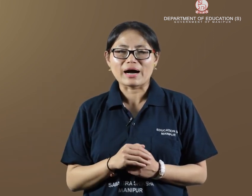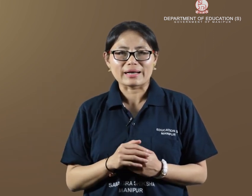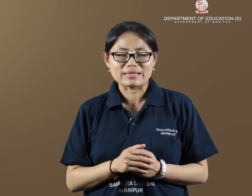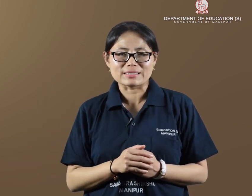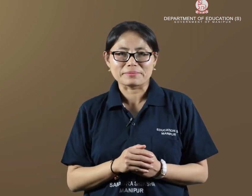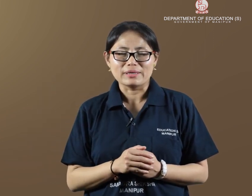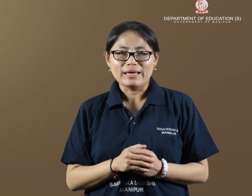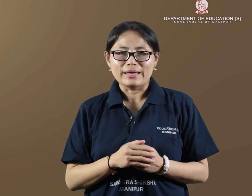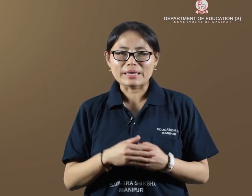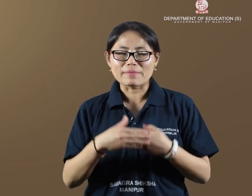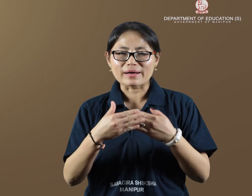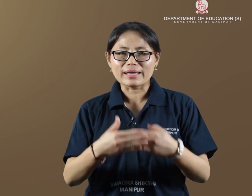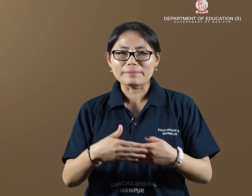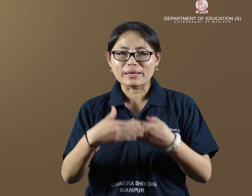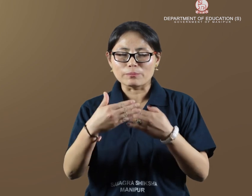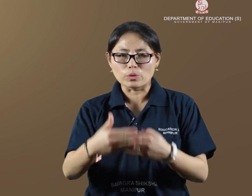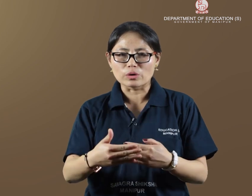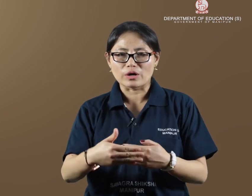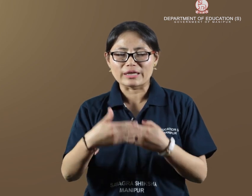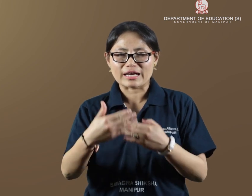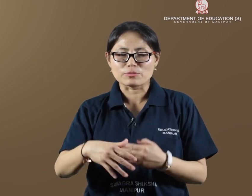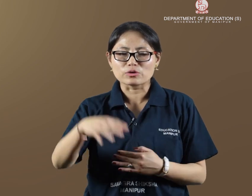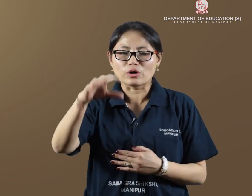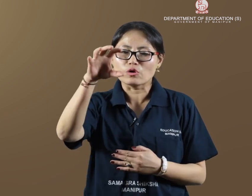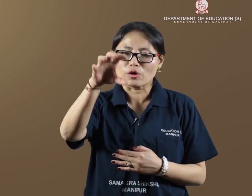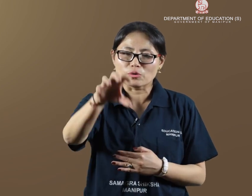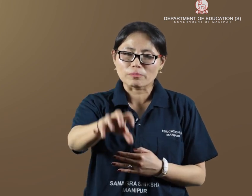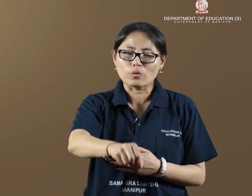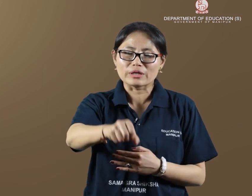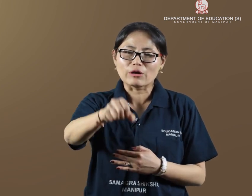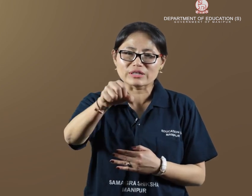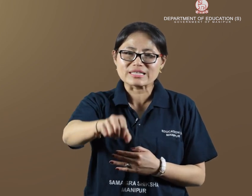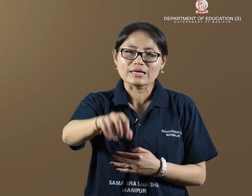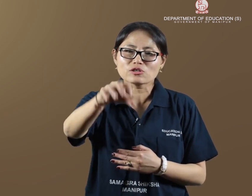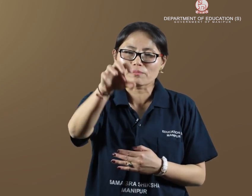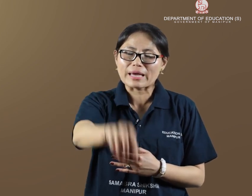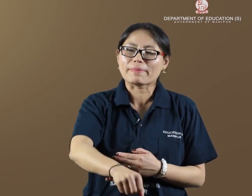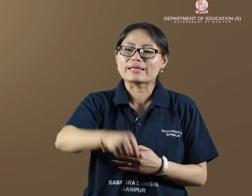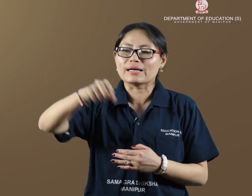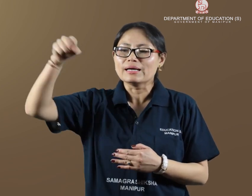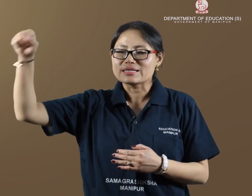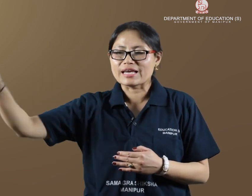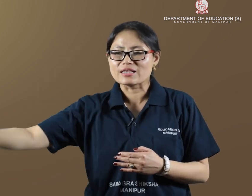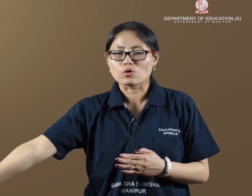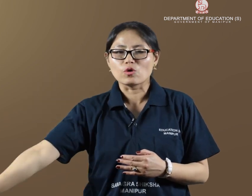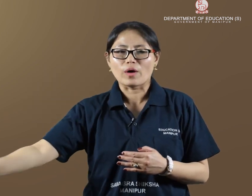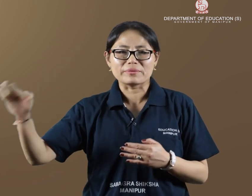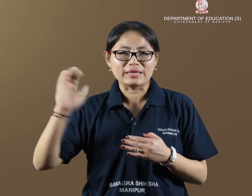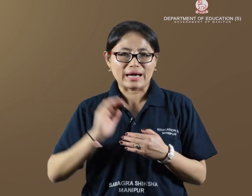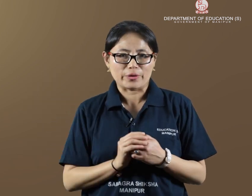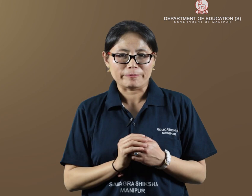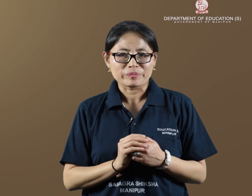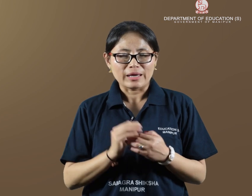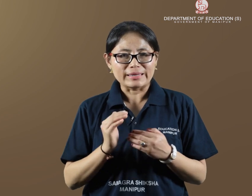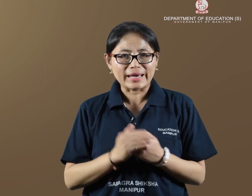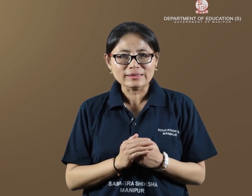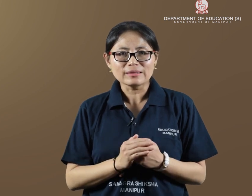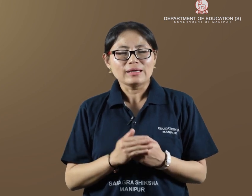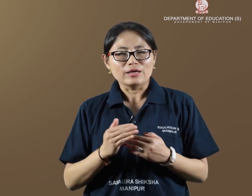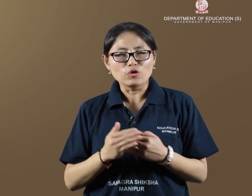mahana concept. Nangi mangal laiba book or textbook to, notebook to, without touching, supai pai dana sense to holo hai bani yaroi. Then, yung